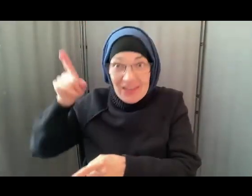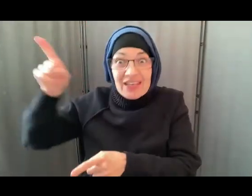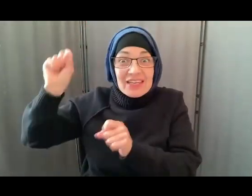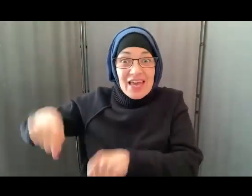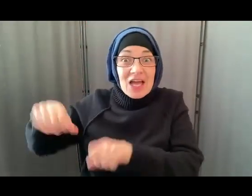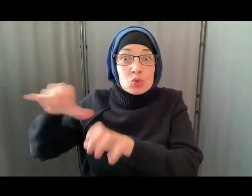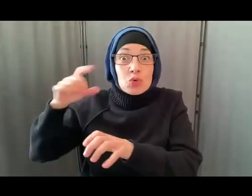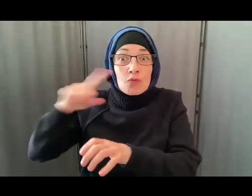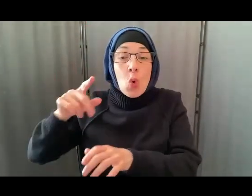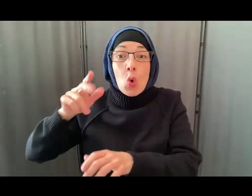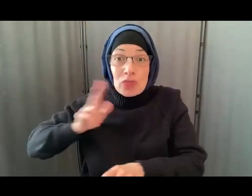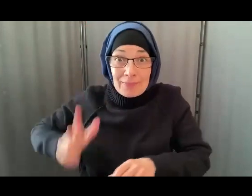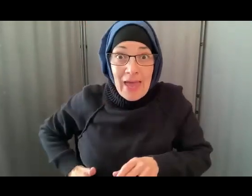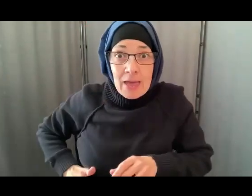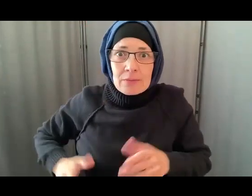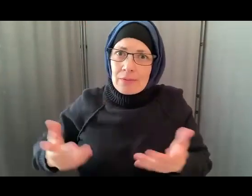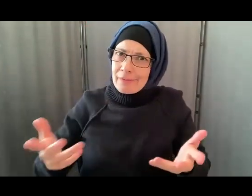goodness?